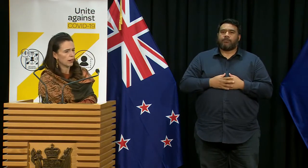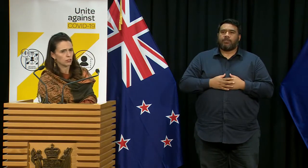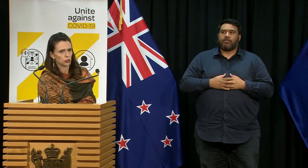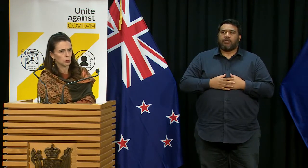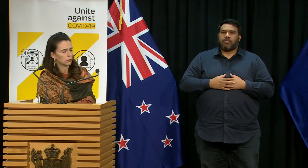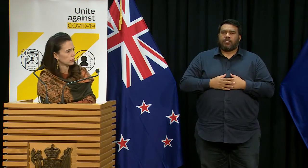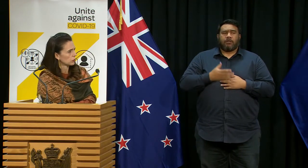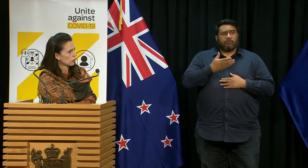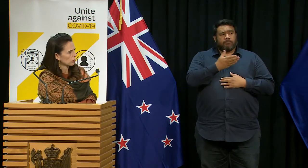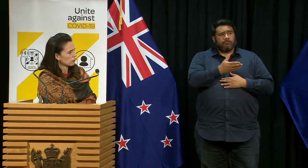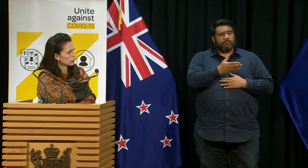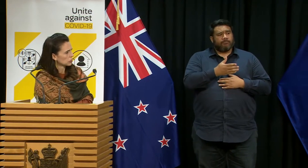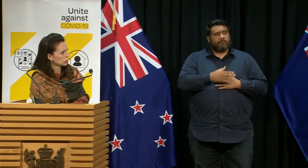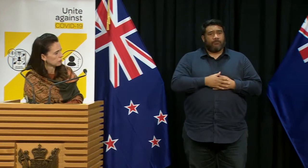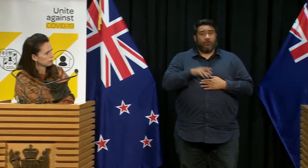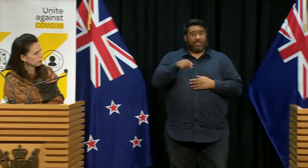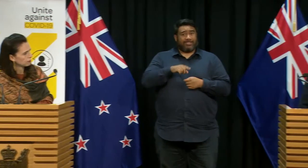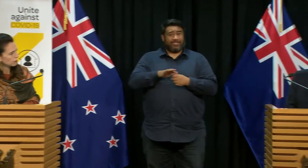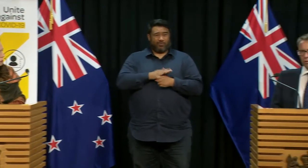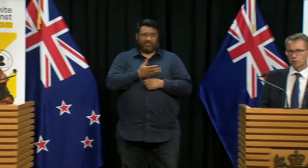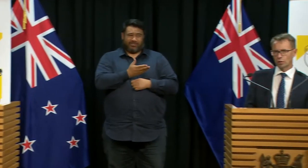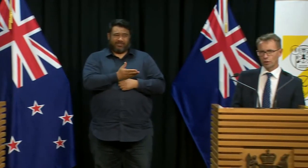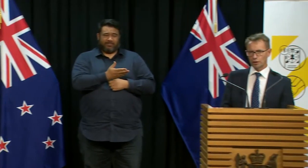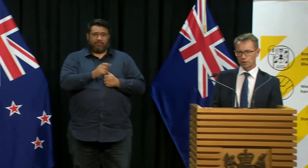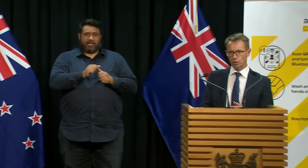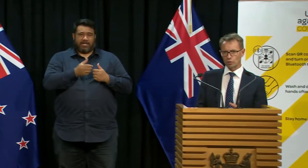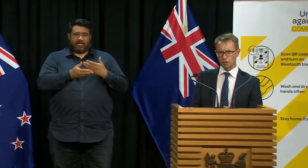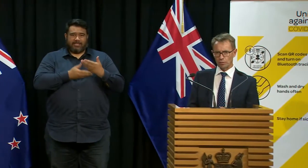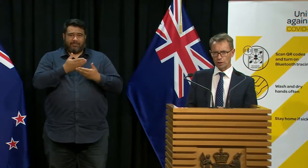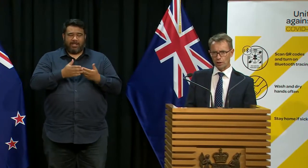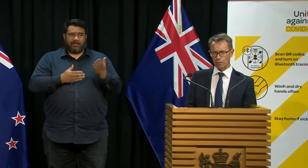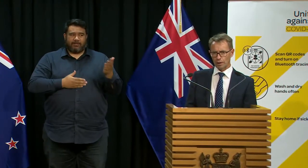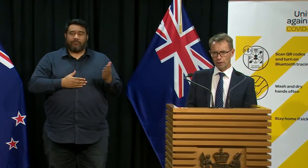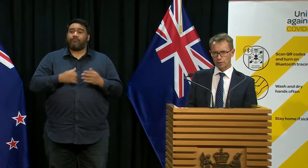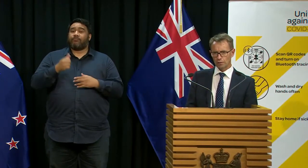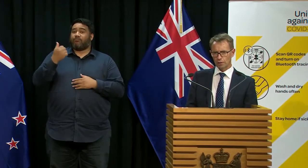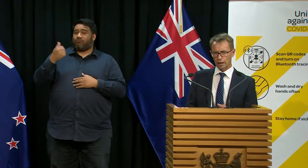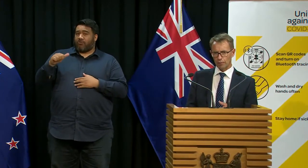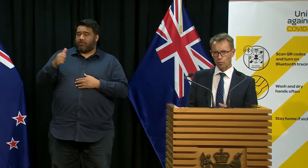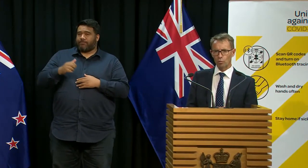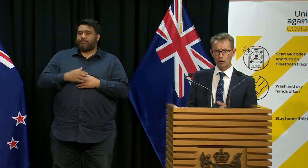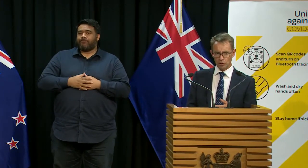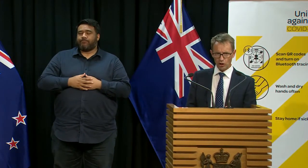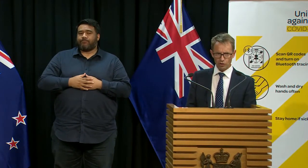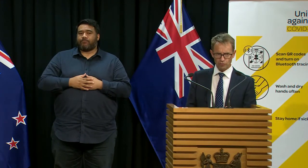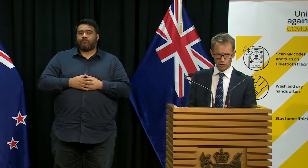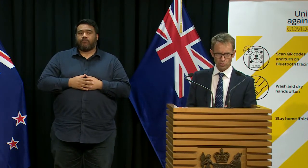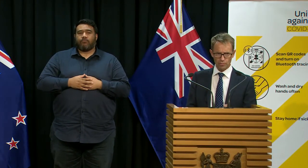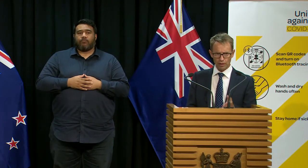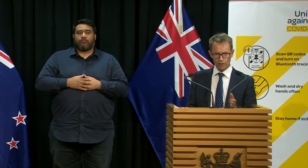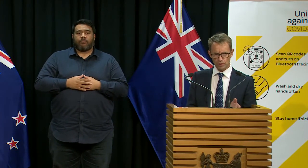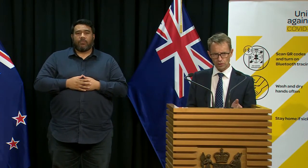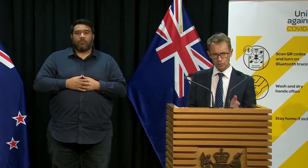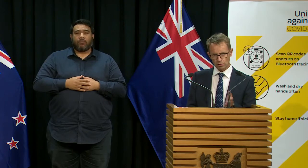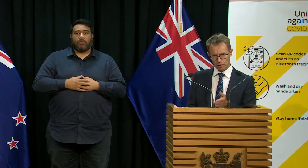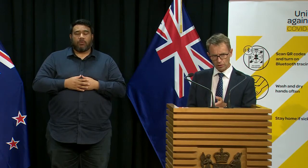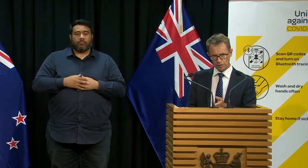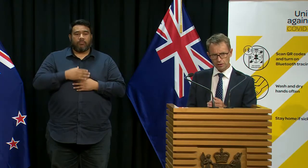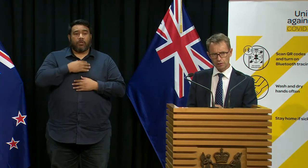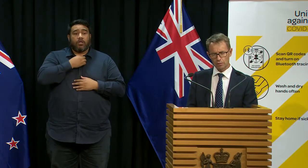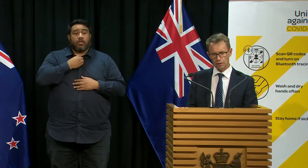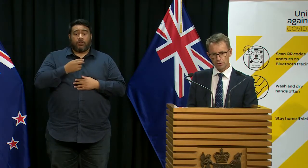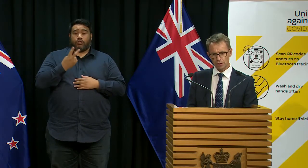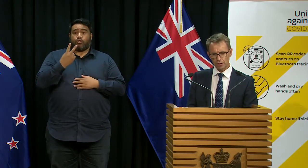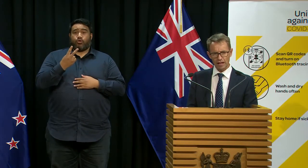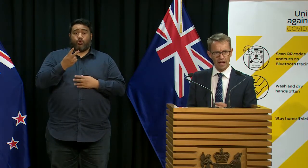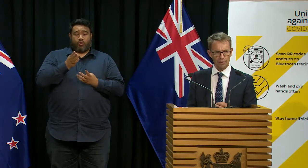so I'll have Dr. Bloomfield offer up a suggestion. I think there were two things, of course, that we know about. Well, one we know for sure about these 2